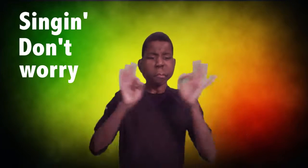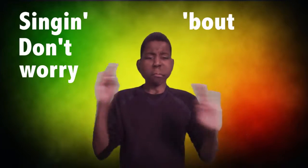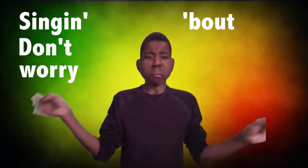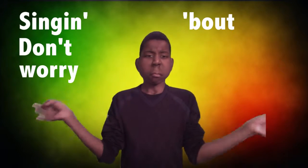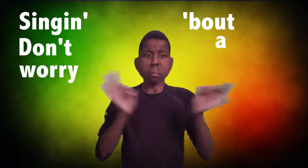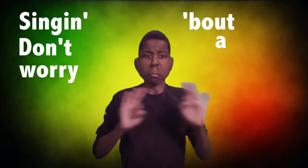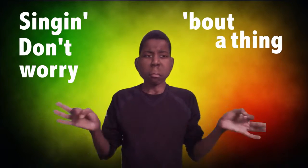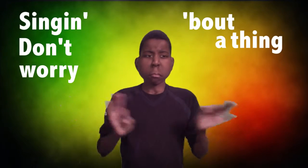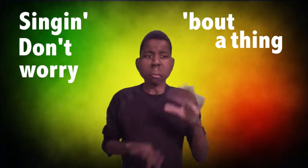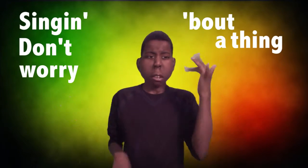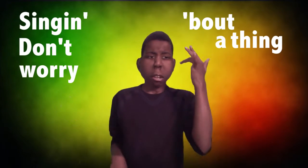About a thing